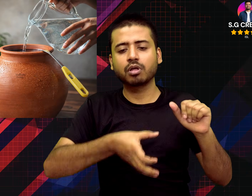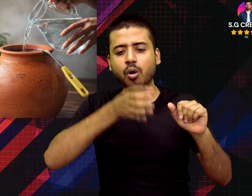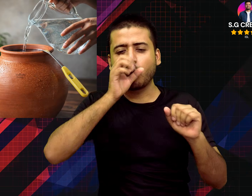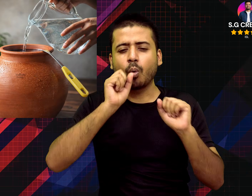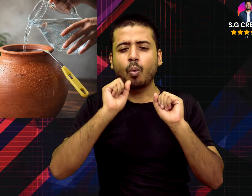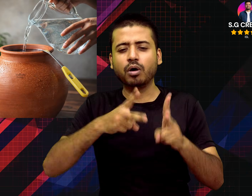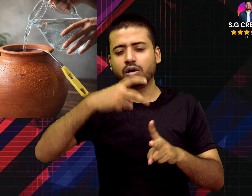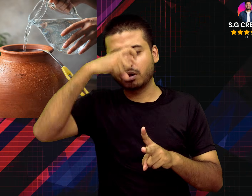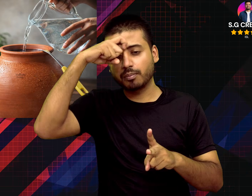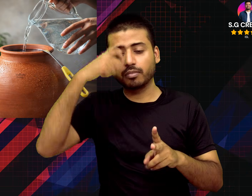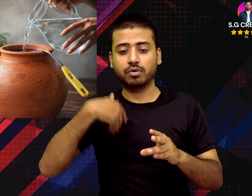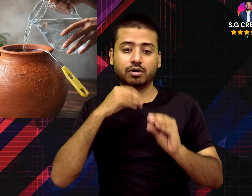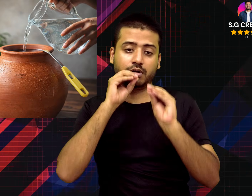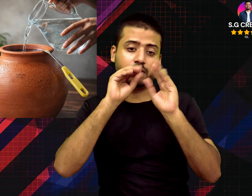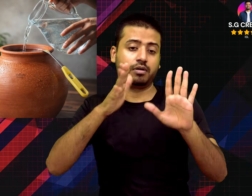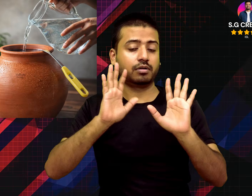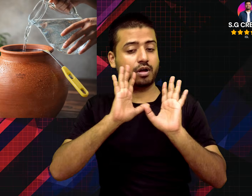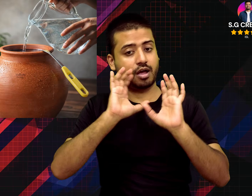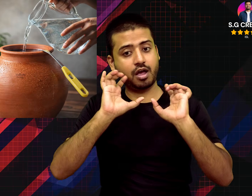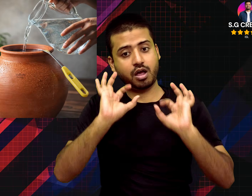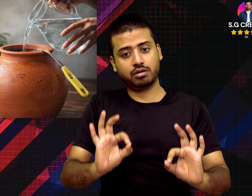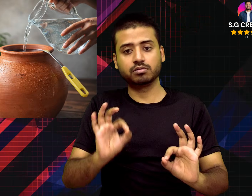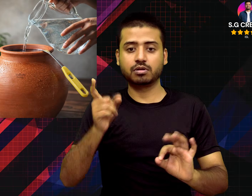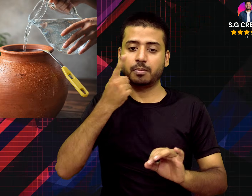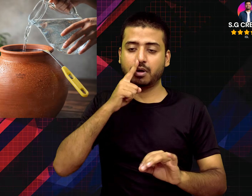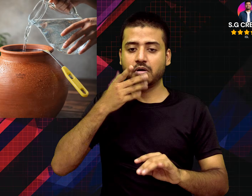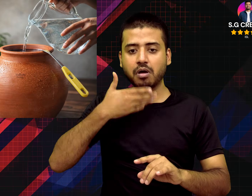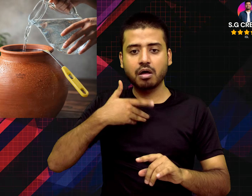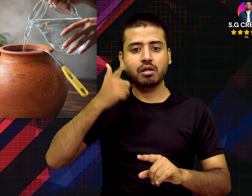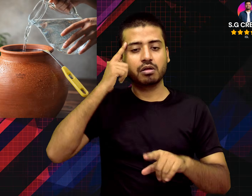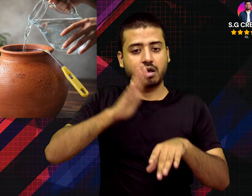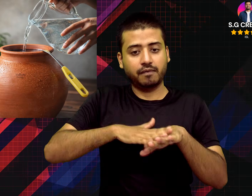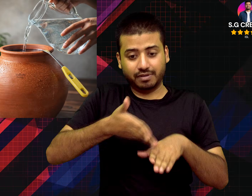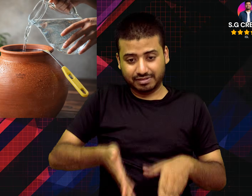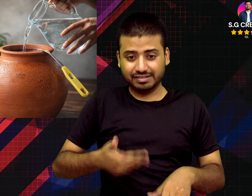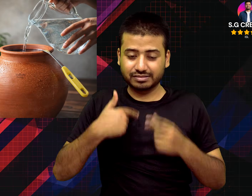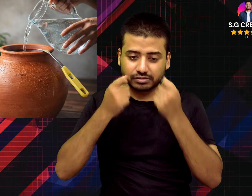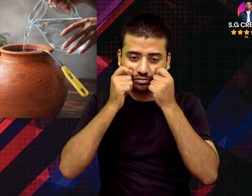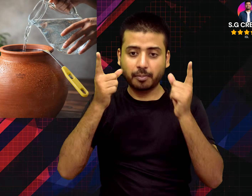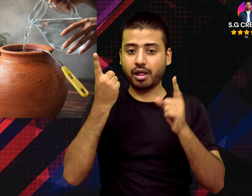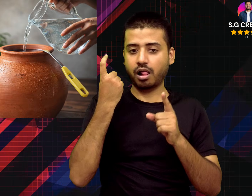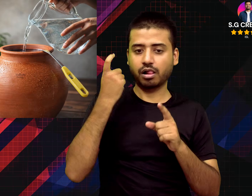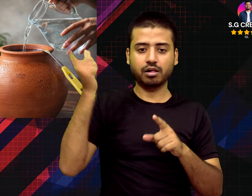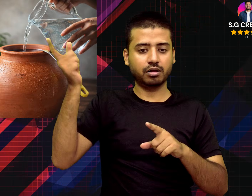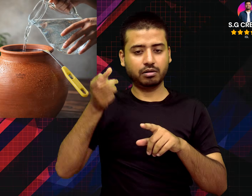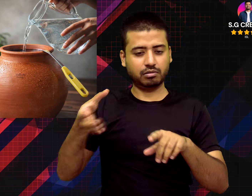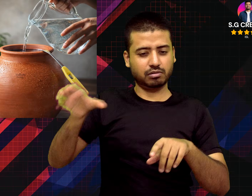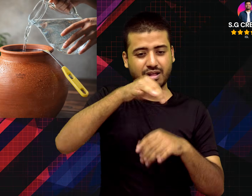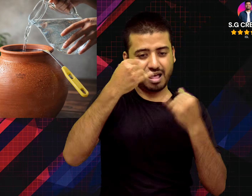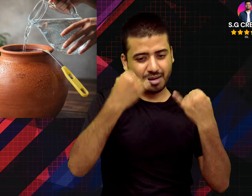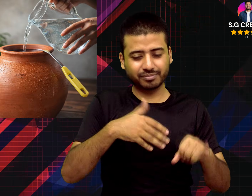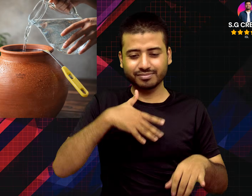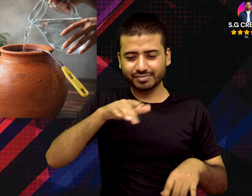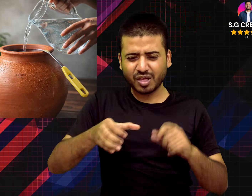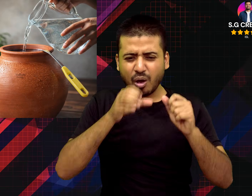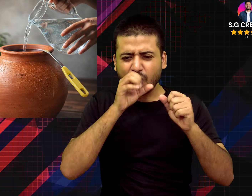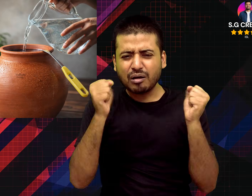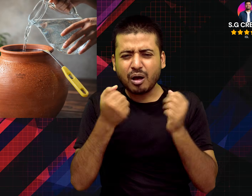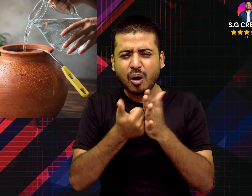is contaminated via direct contact, these bacteria are transferred to the porous surface. Deep penetration. Unlike a